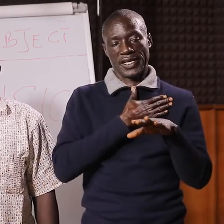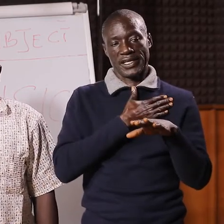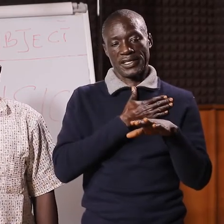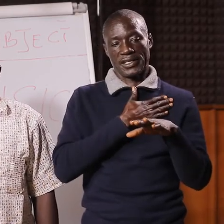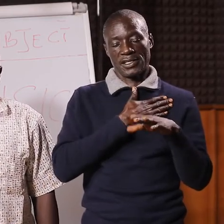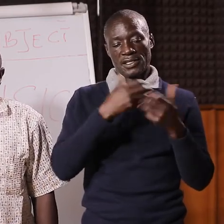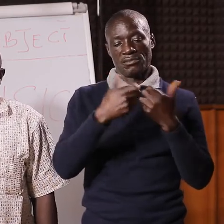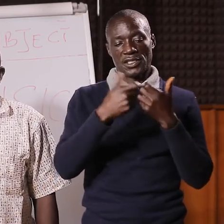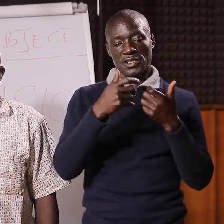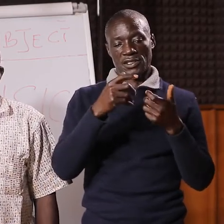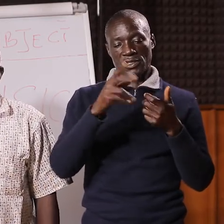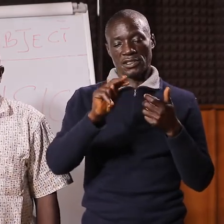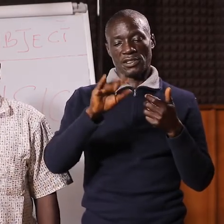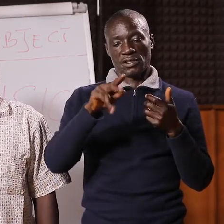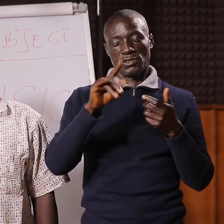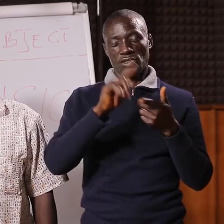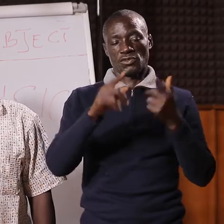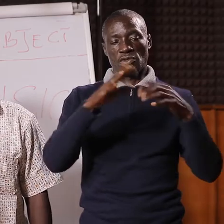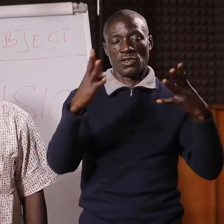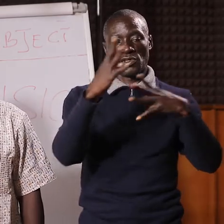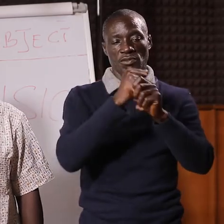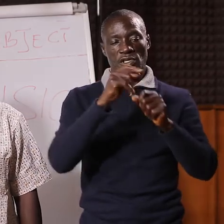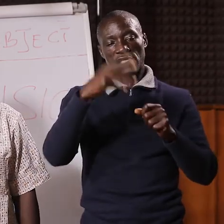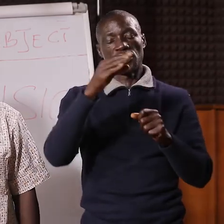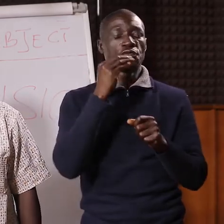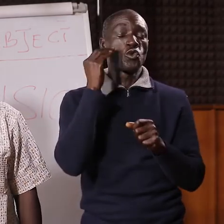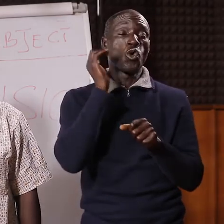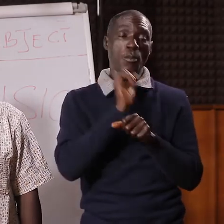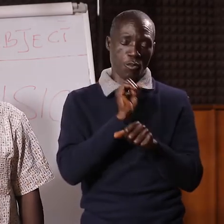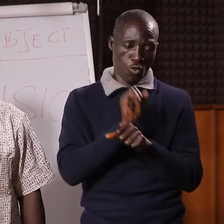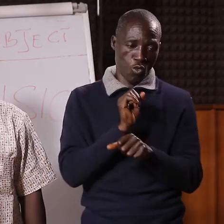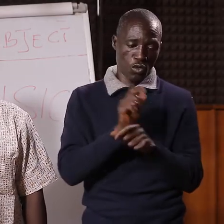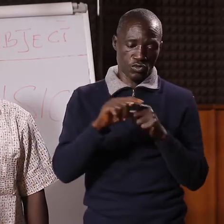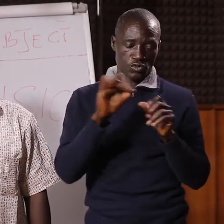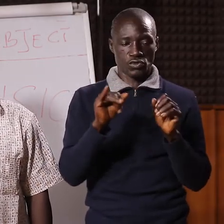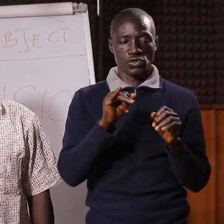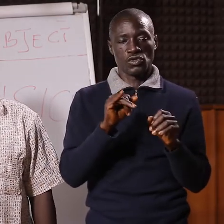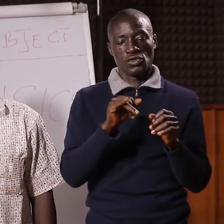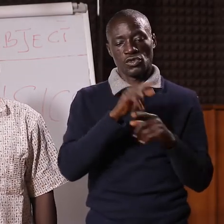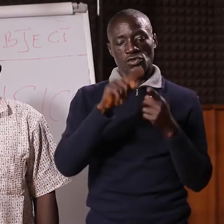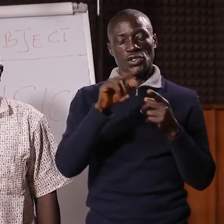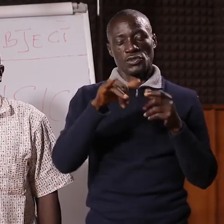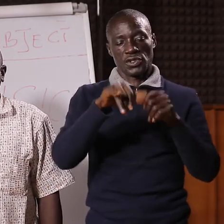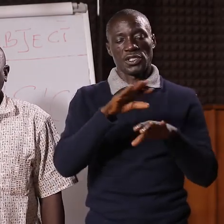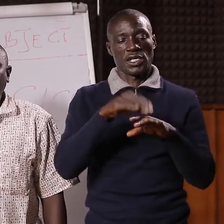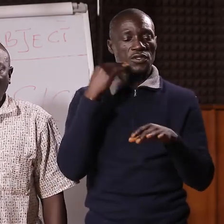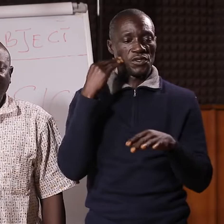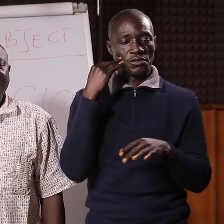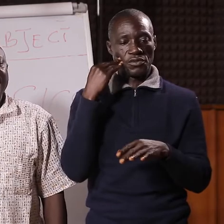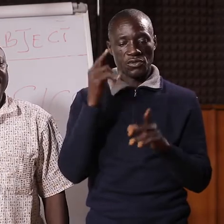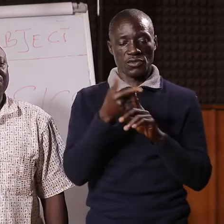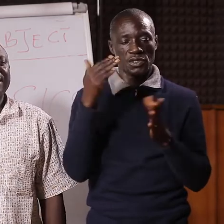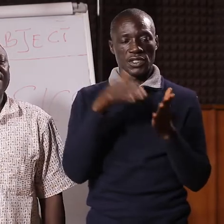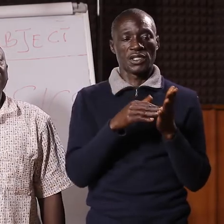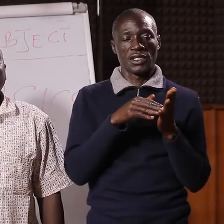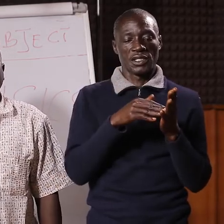Mr. Napoleon Kure. He will come and summarize and then give you assignment to do while you remain at home. Once